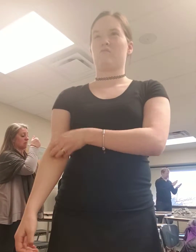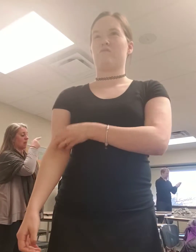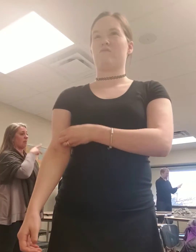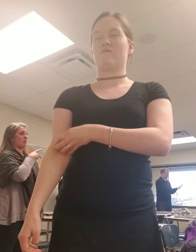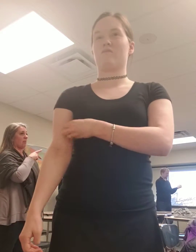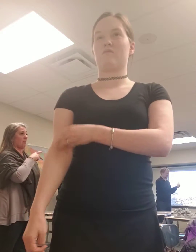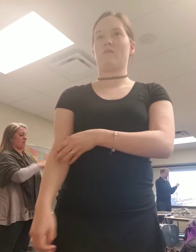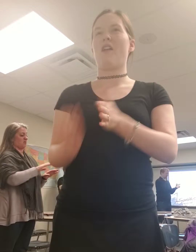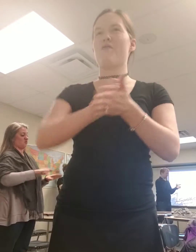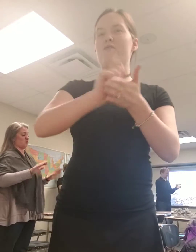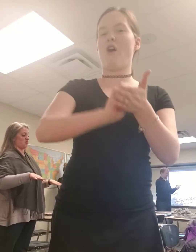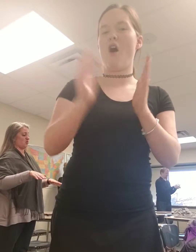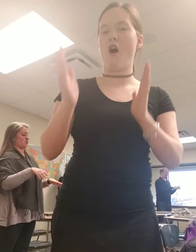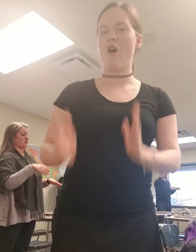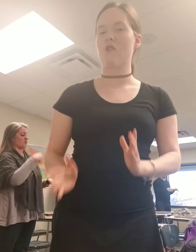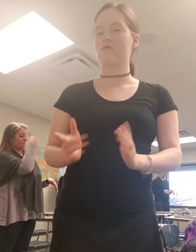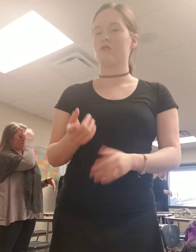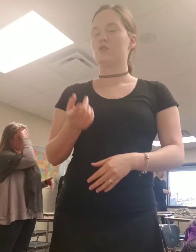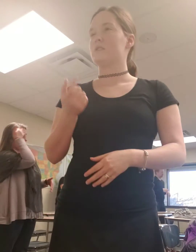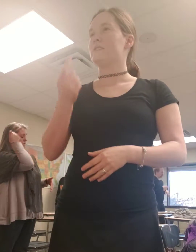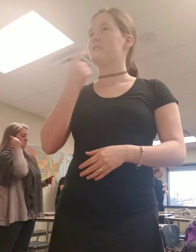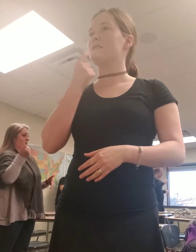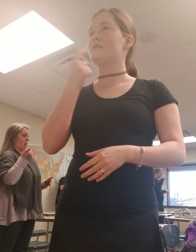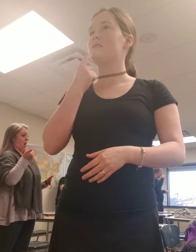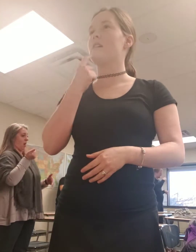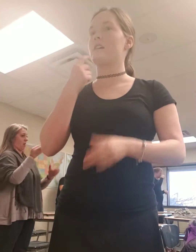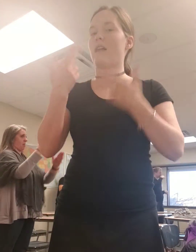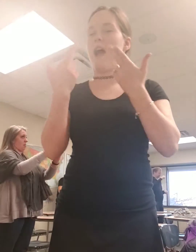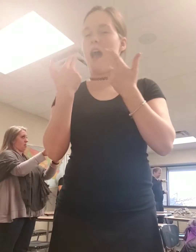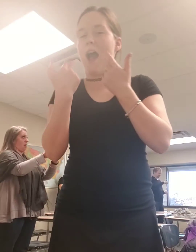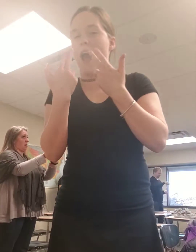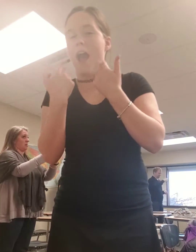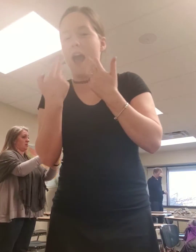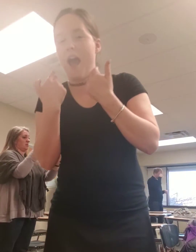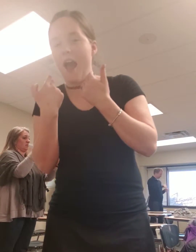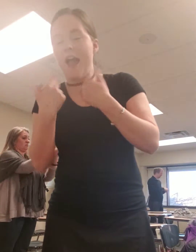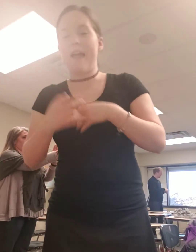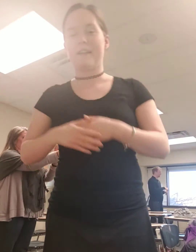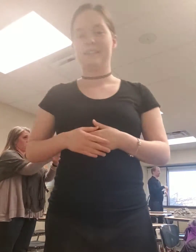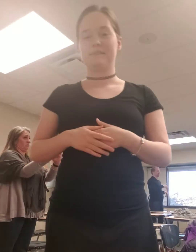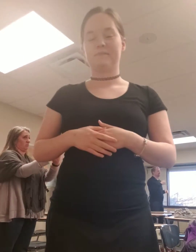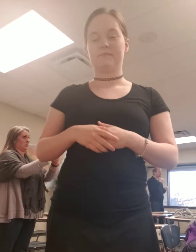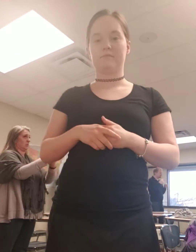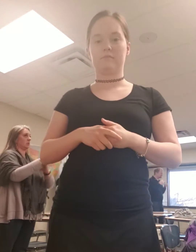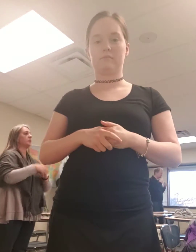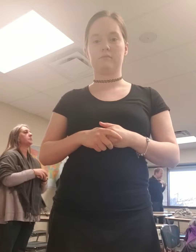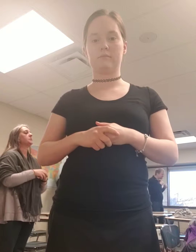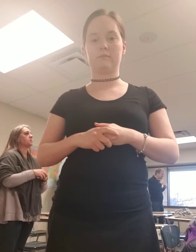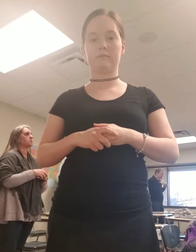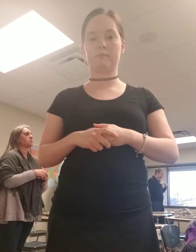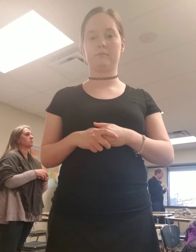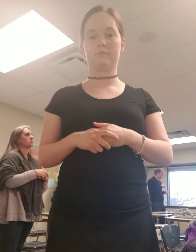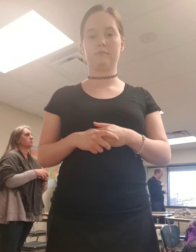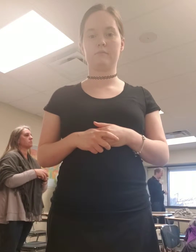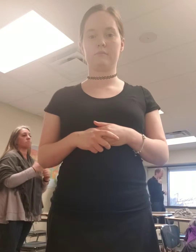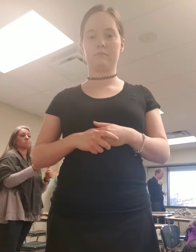were snickering and giggling? They were feeling happy because they didn't have to deal with Margaret anymore.